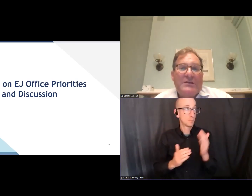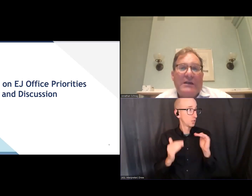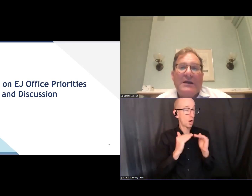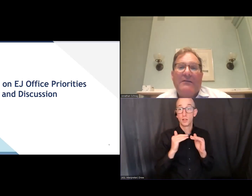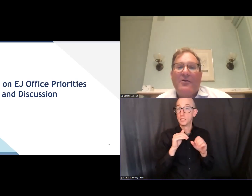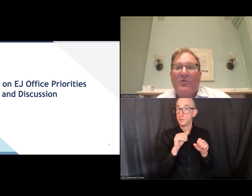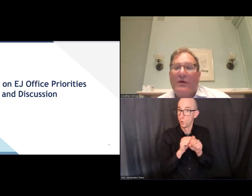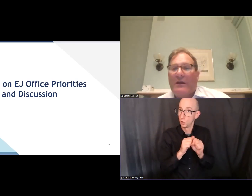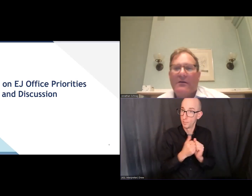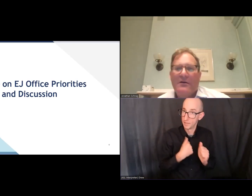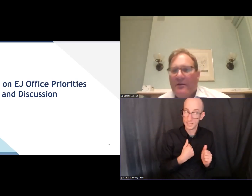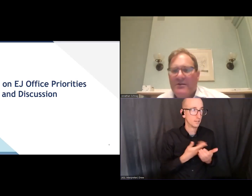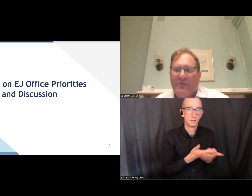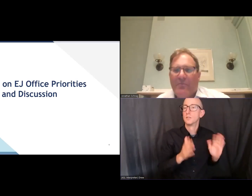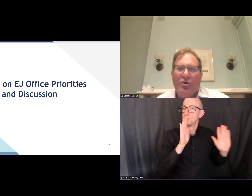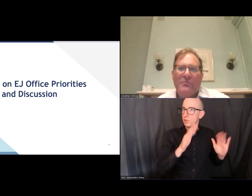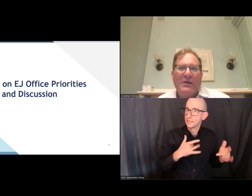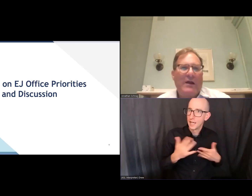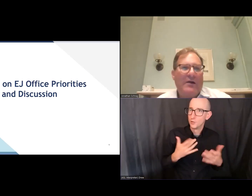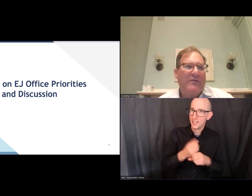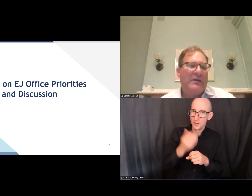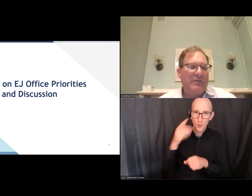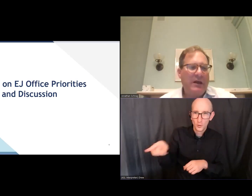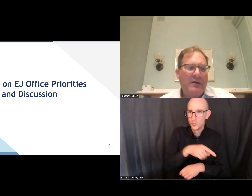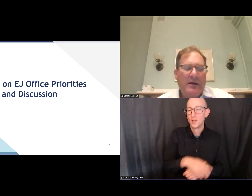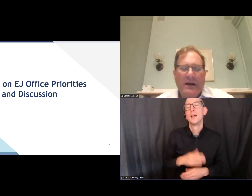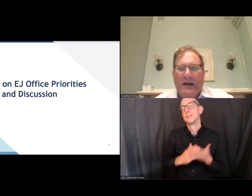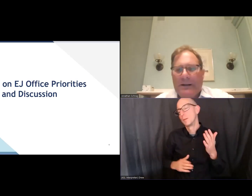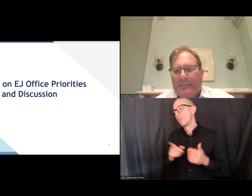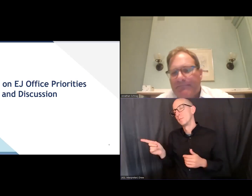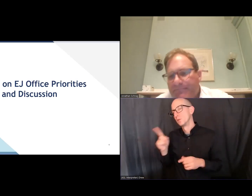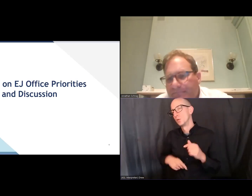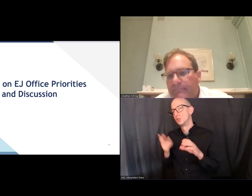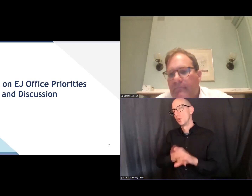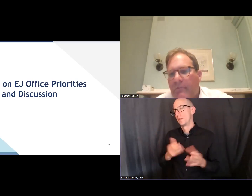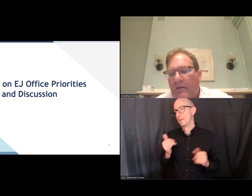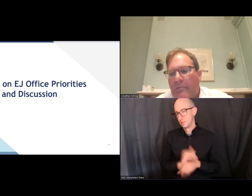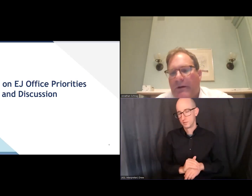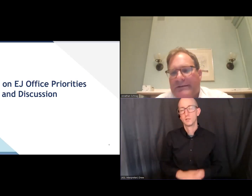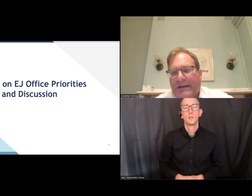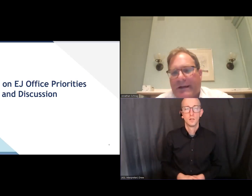also excited to get to know you. I think some of them couldn't be around this evening. Maria